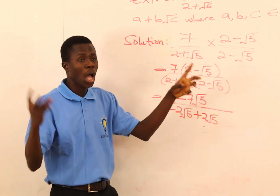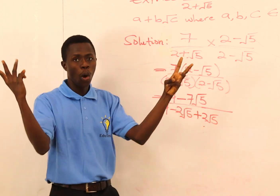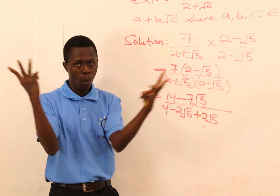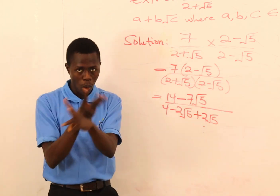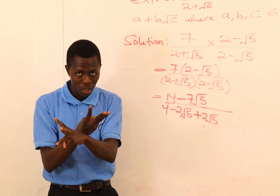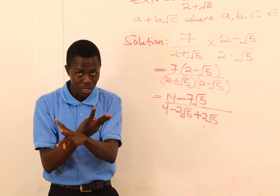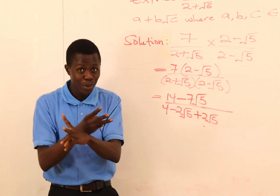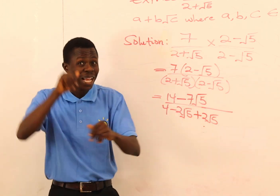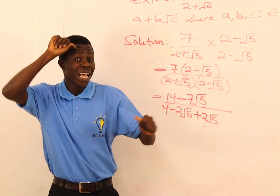So plus